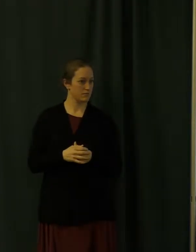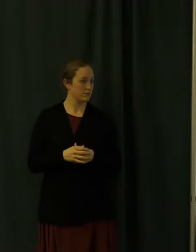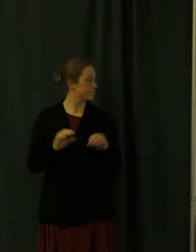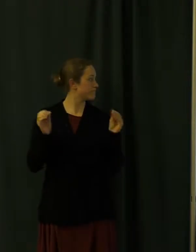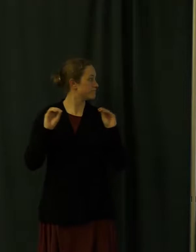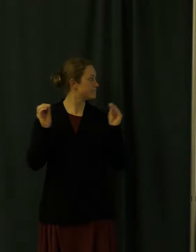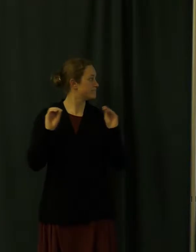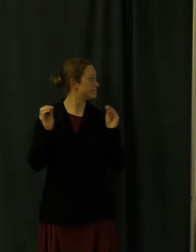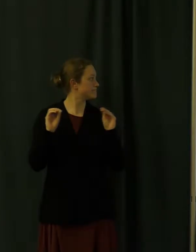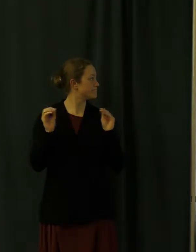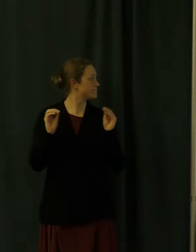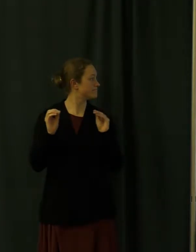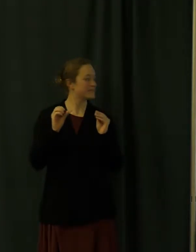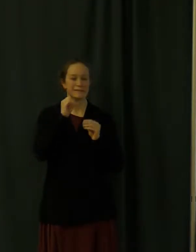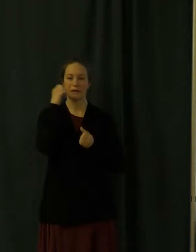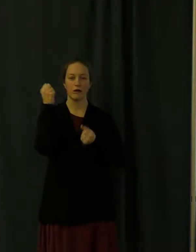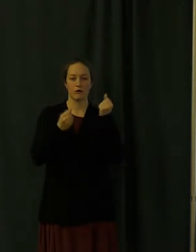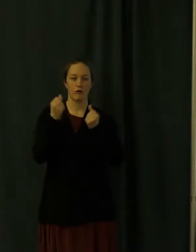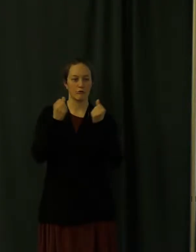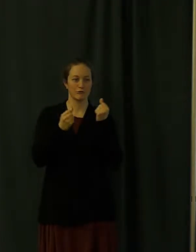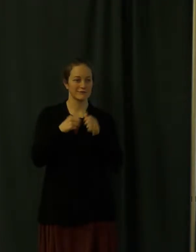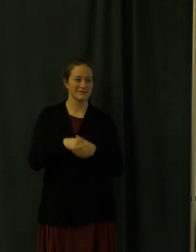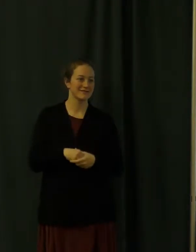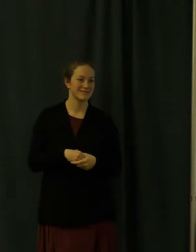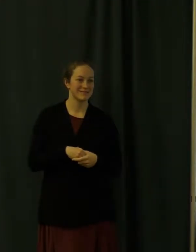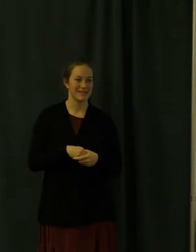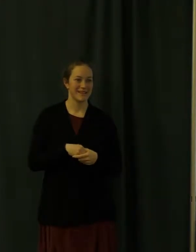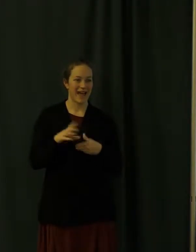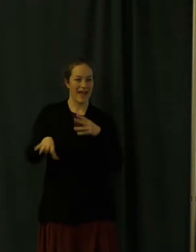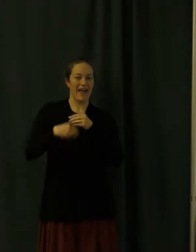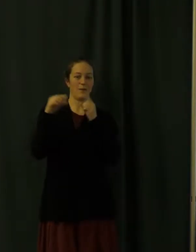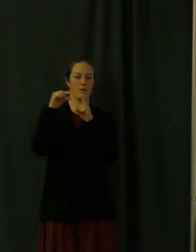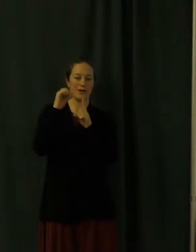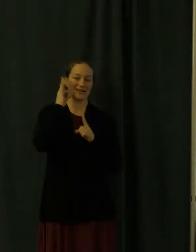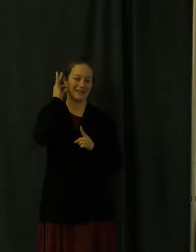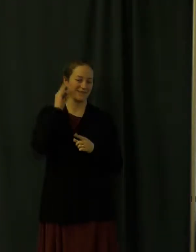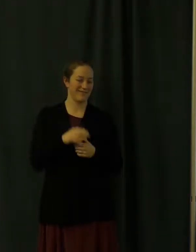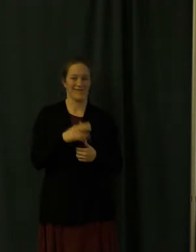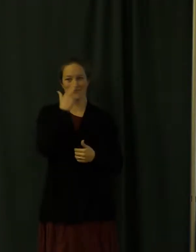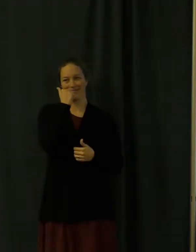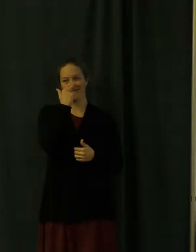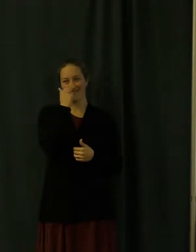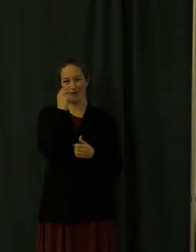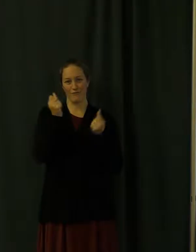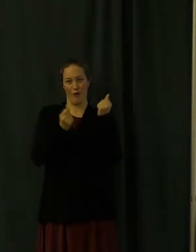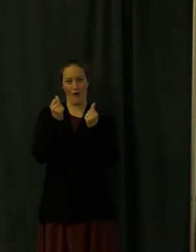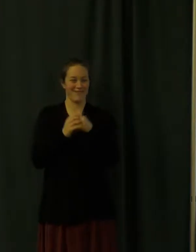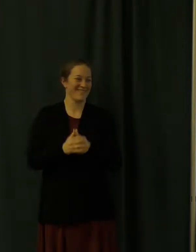Not a grand. I'm going to add the word Indians. That's really funny.